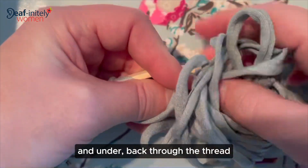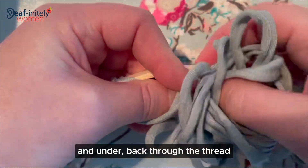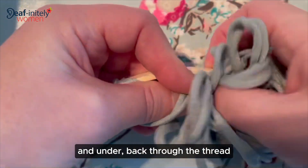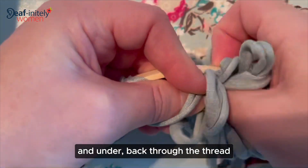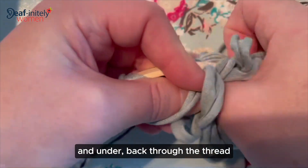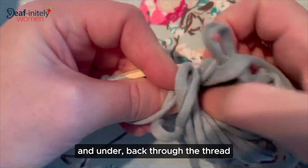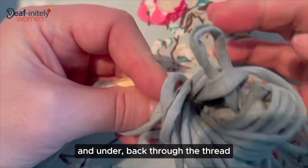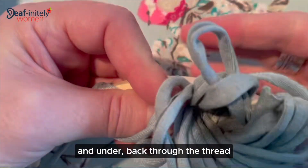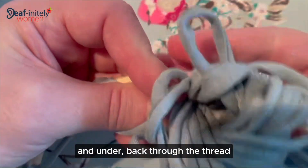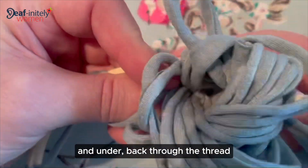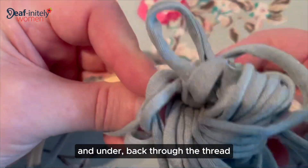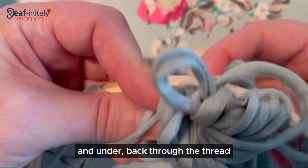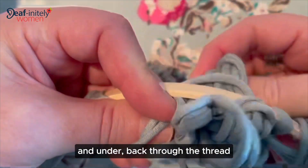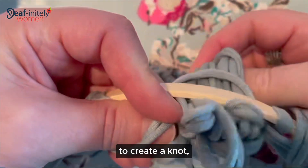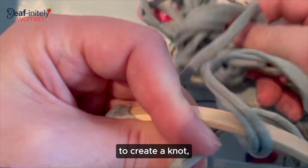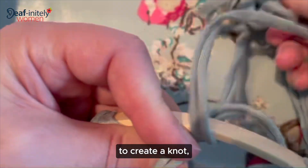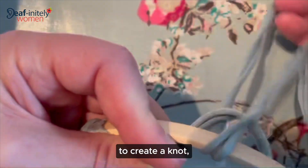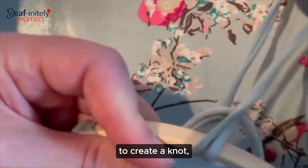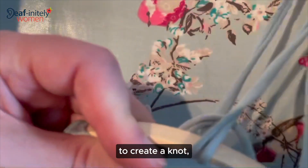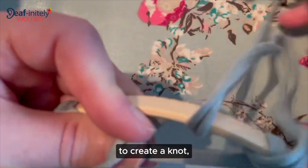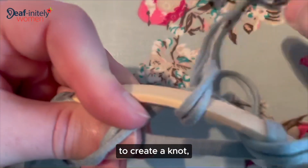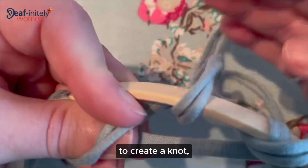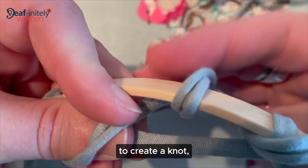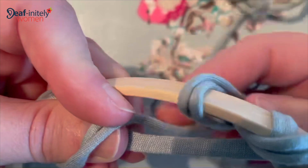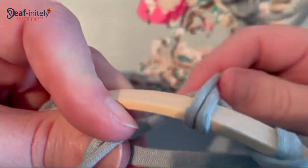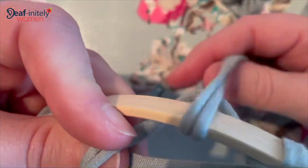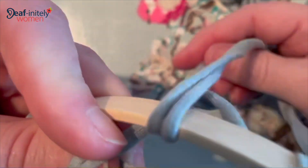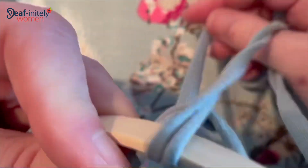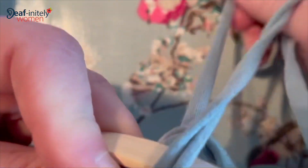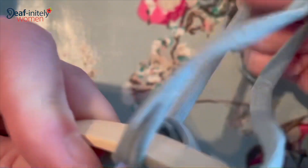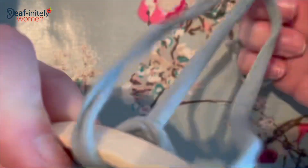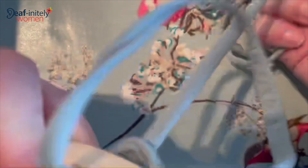through the thread to create a knot.